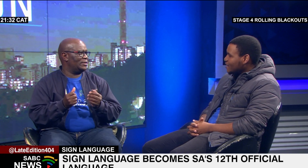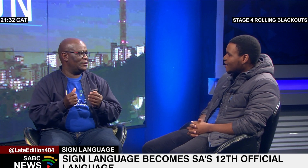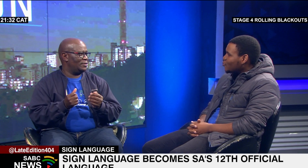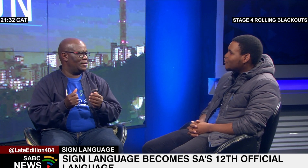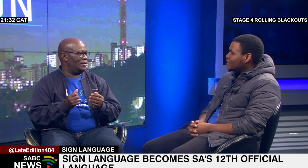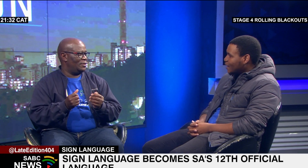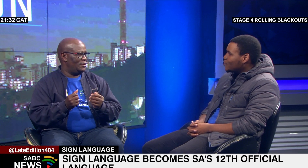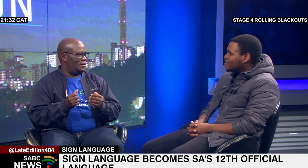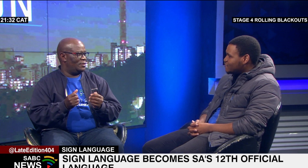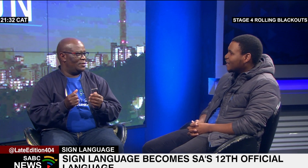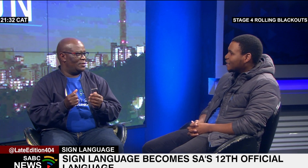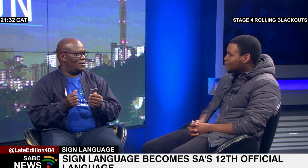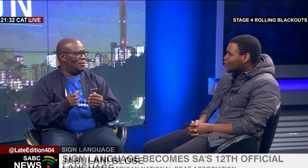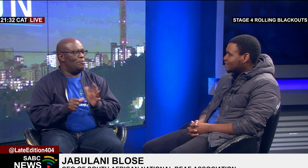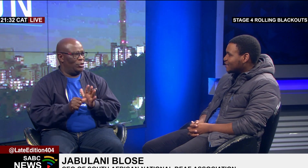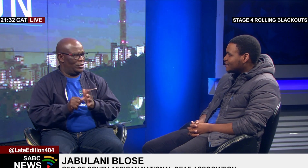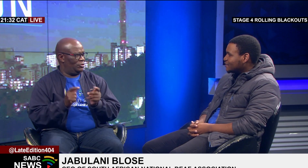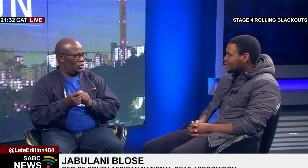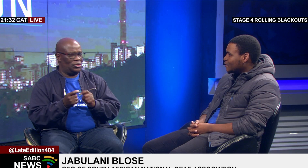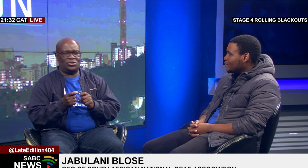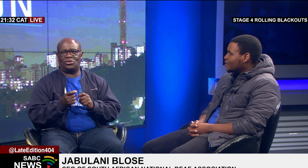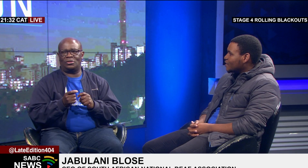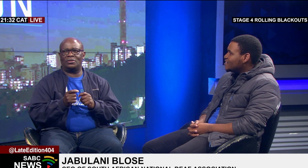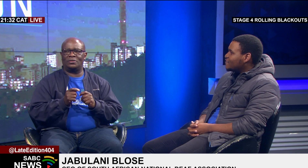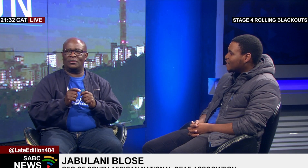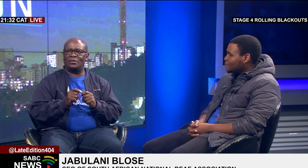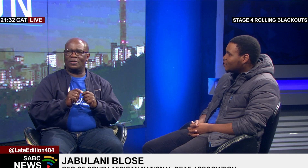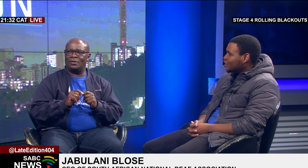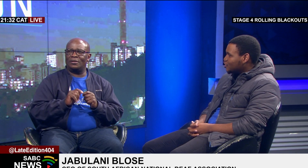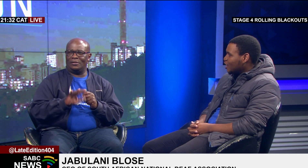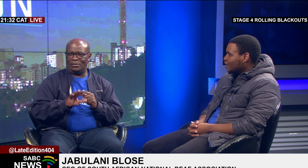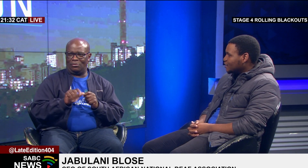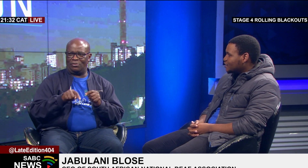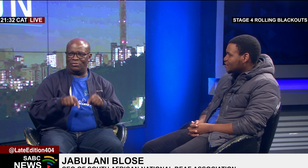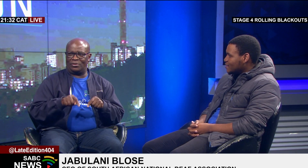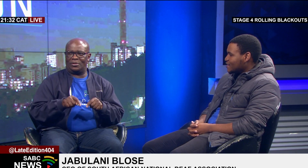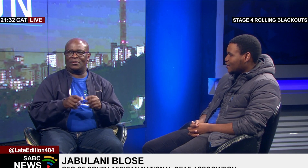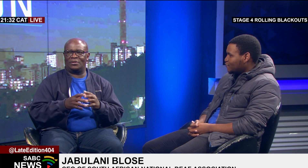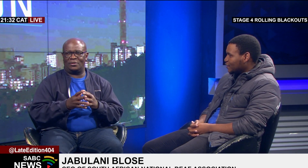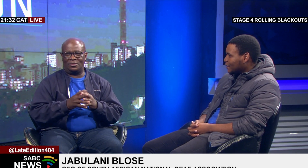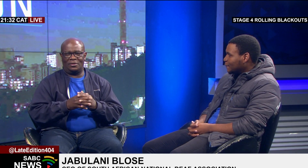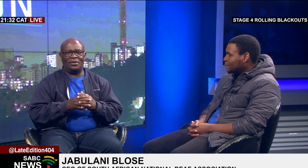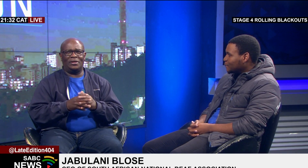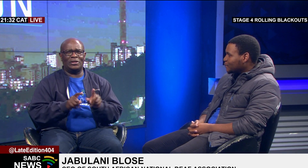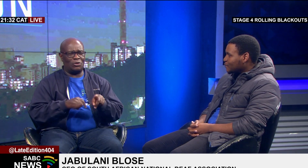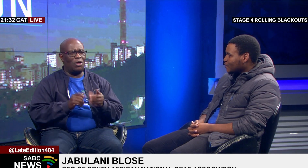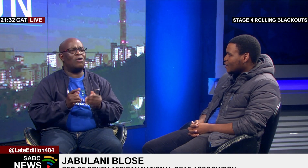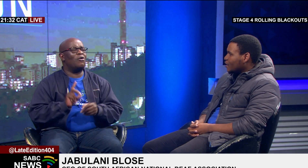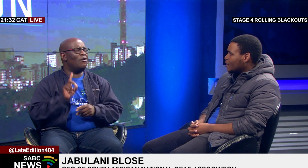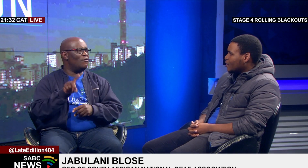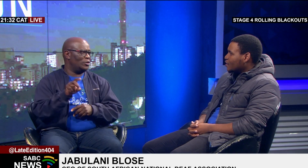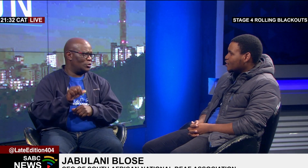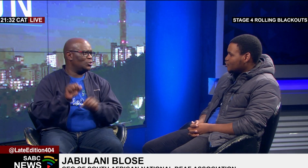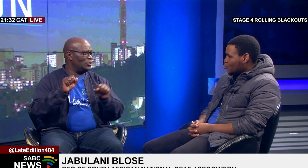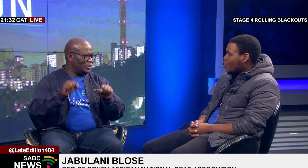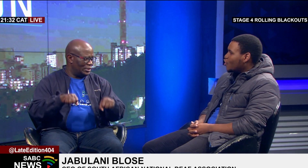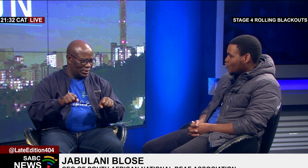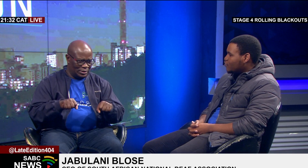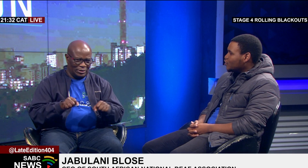an official language is very important. It's a very important change in South Africa. It's long